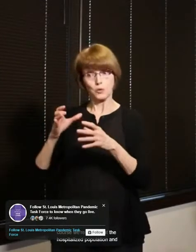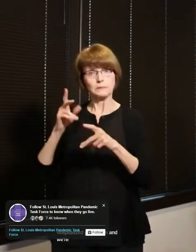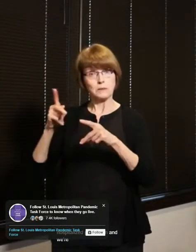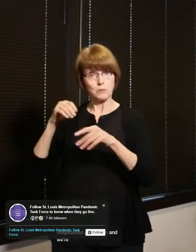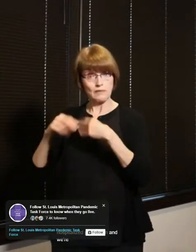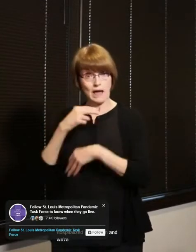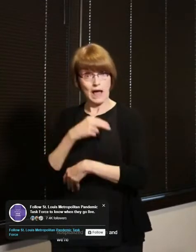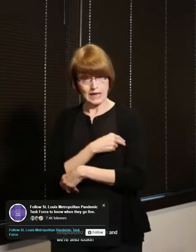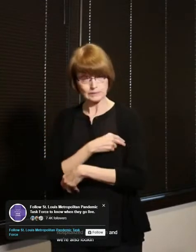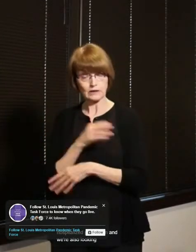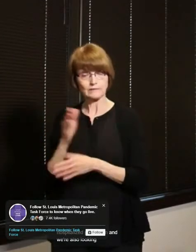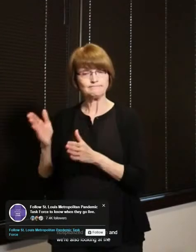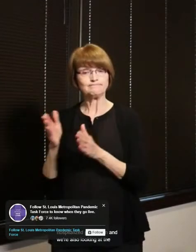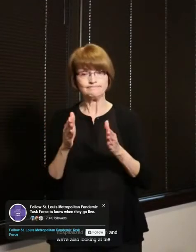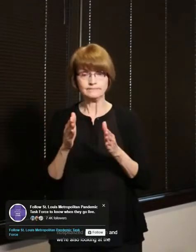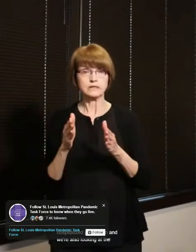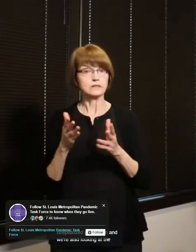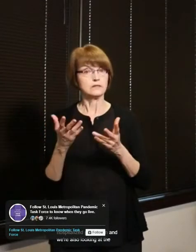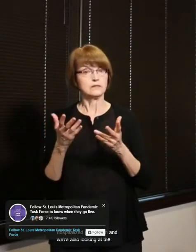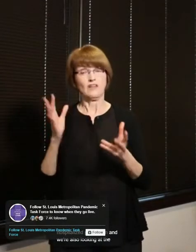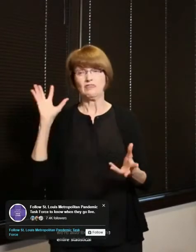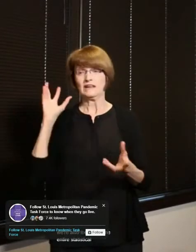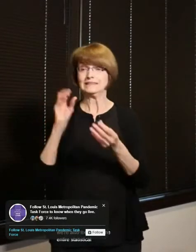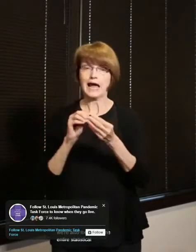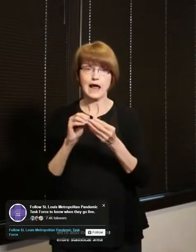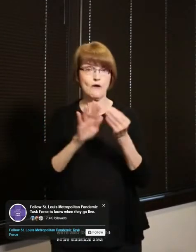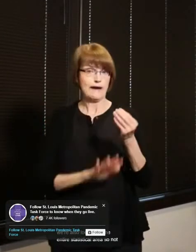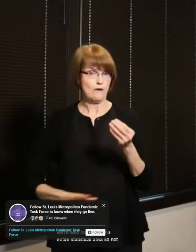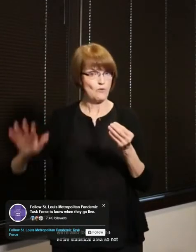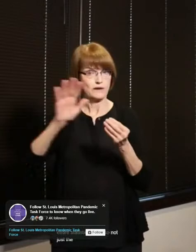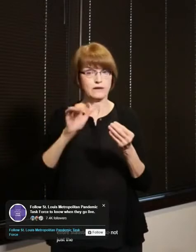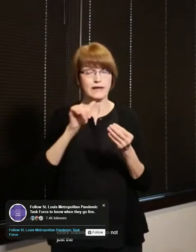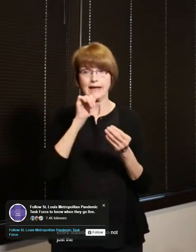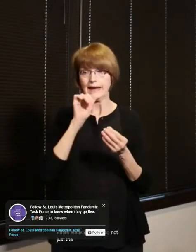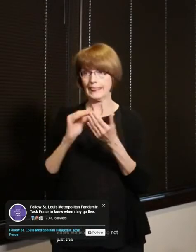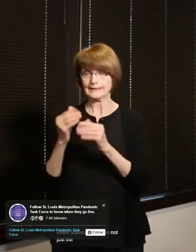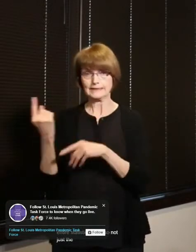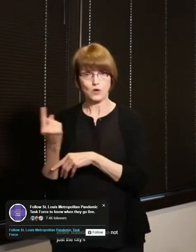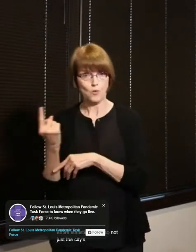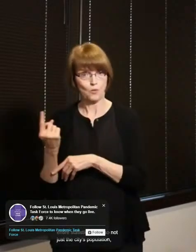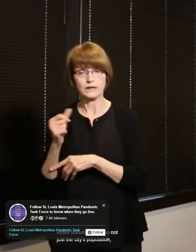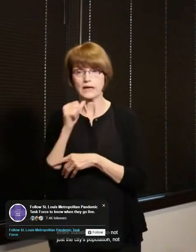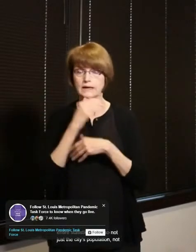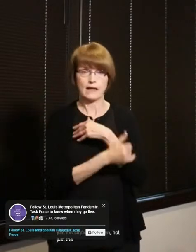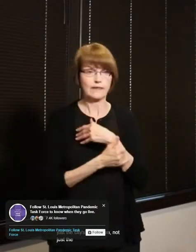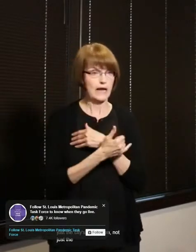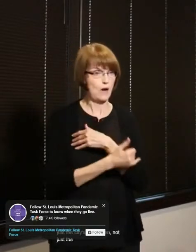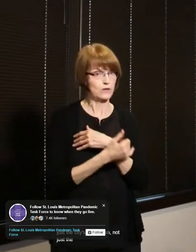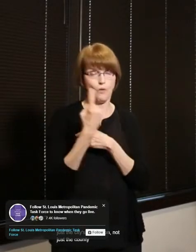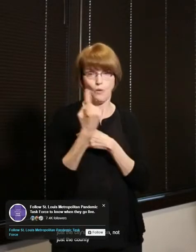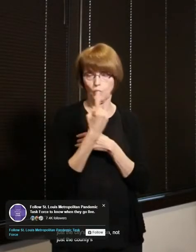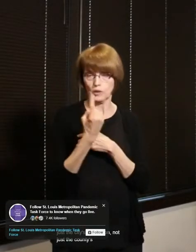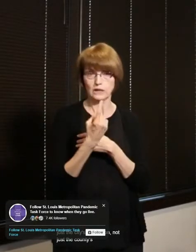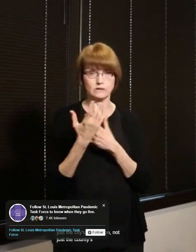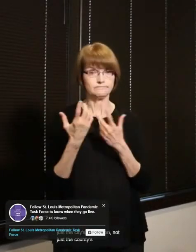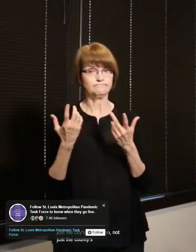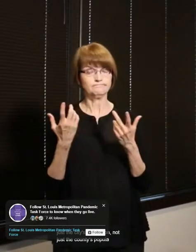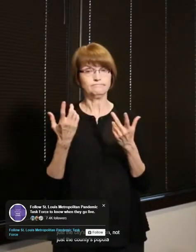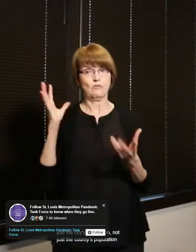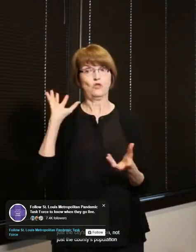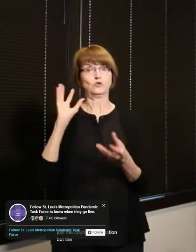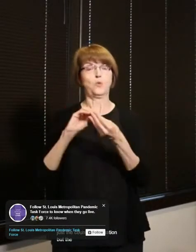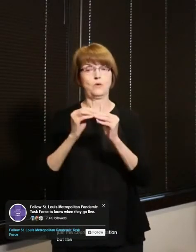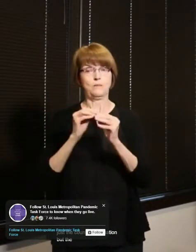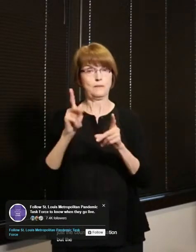also looking at the entire statistical area. So not just the city's population, not just the county's population, but